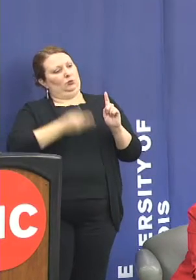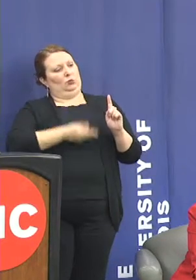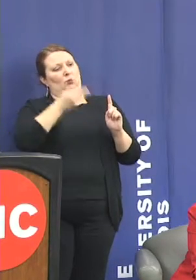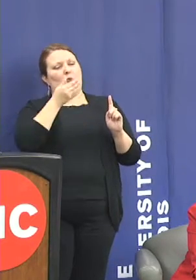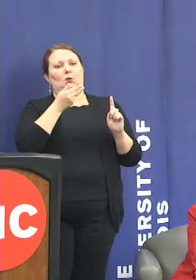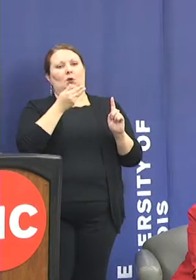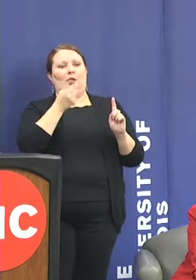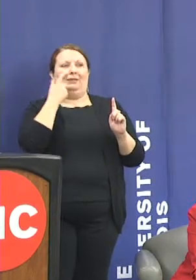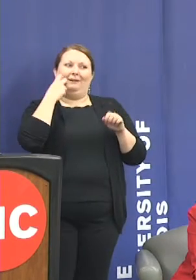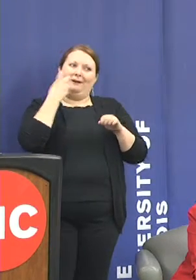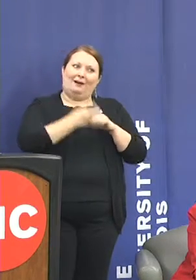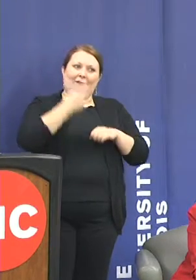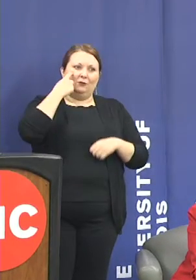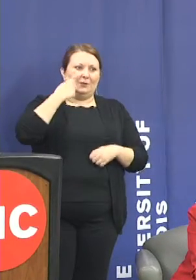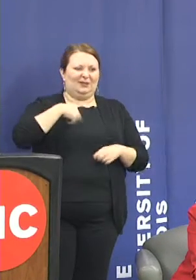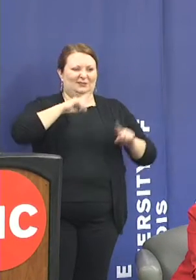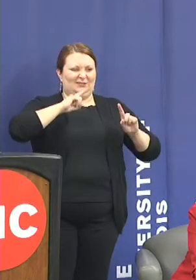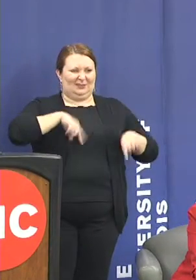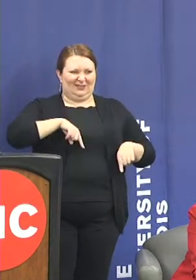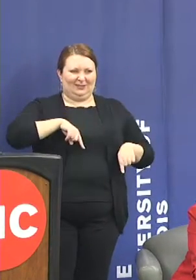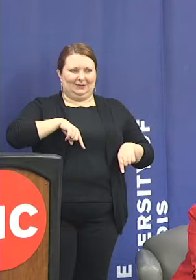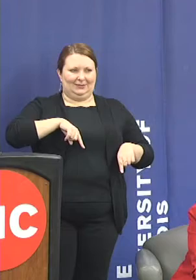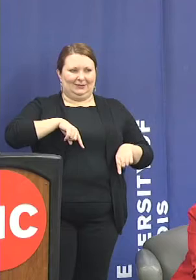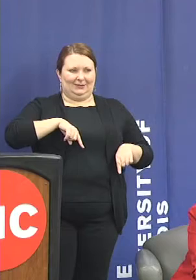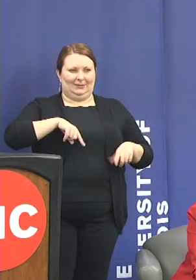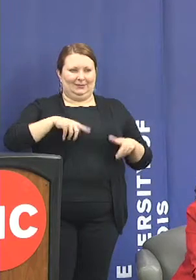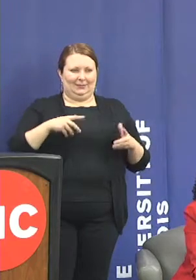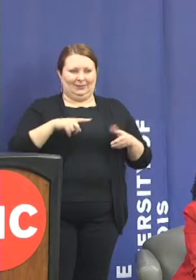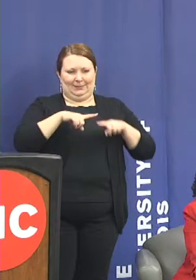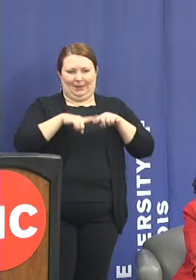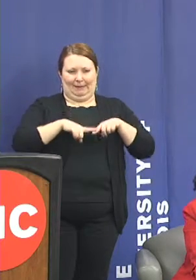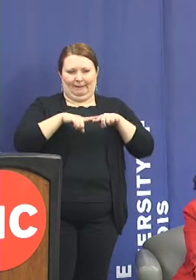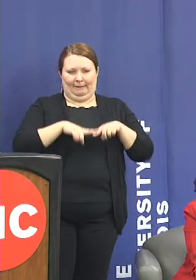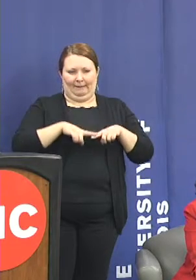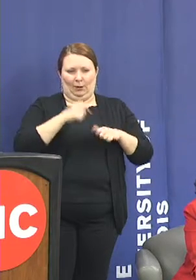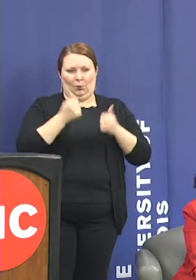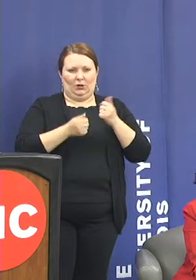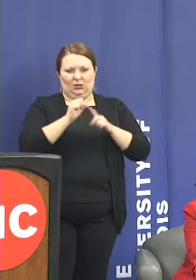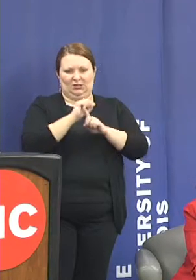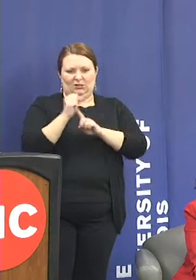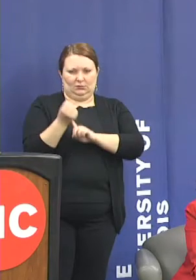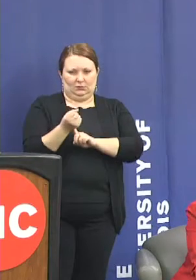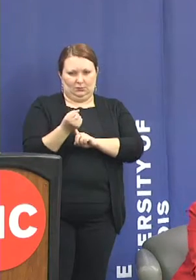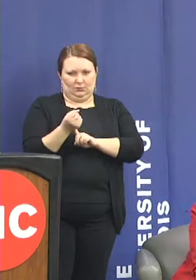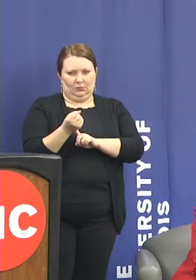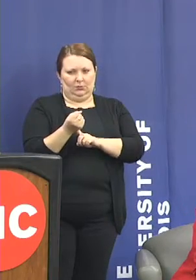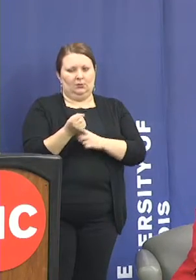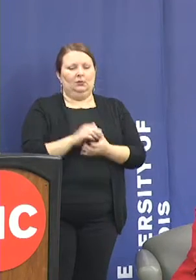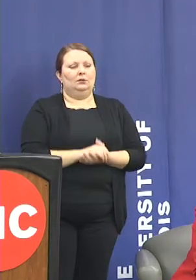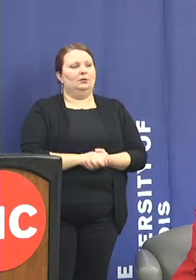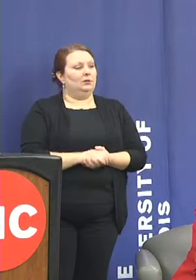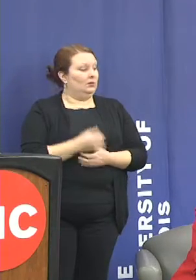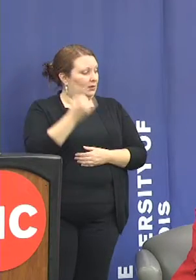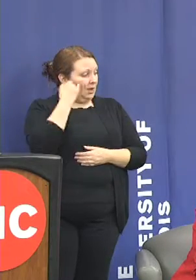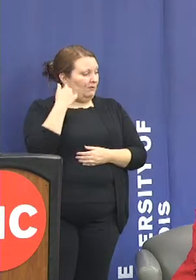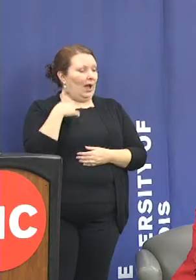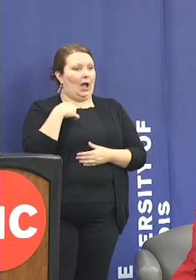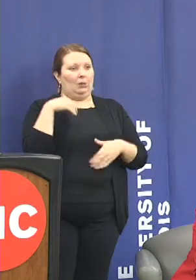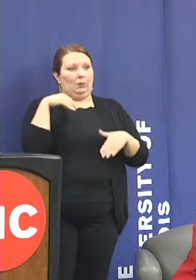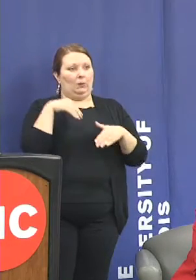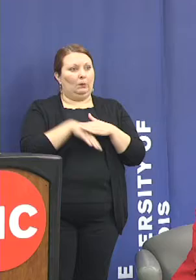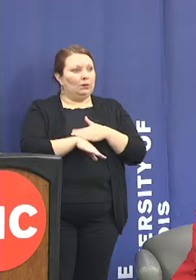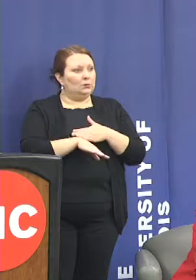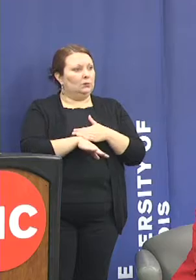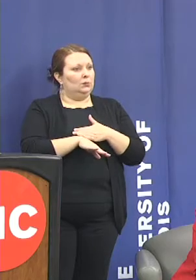think it's hard for me to respond to that question because it would depend on what context, right? So if I were to walk